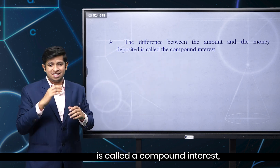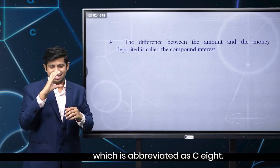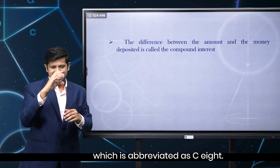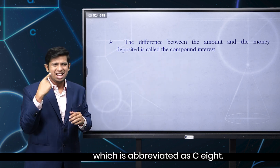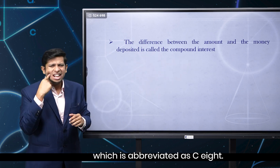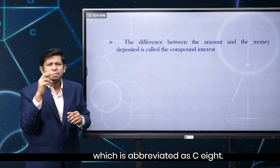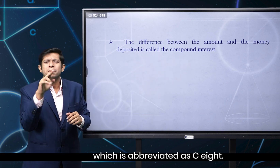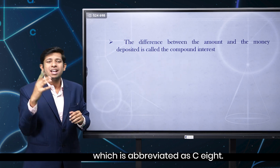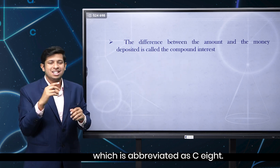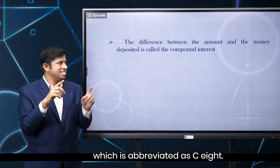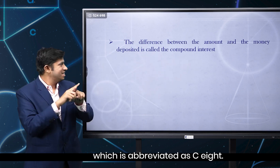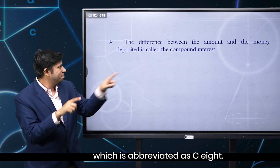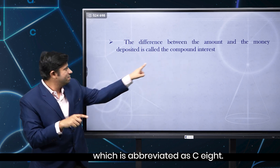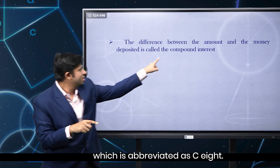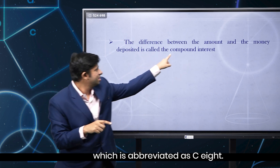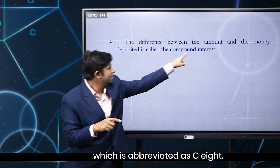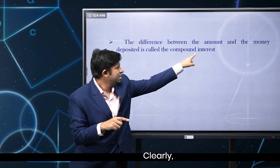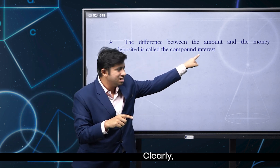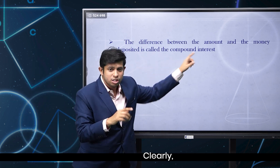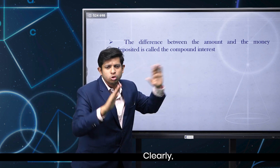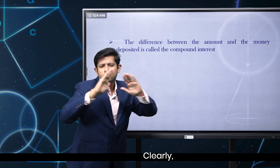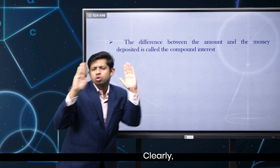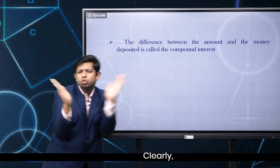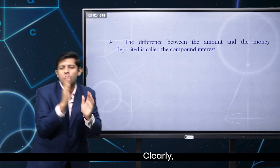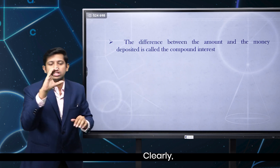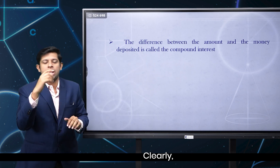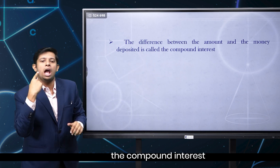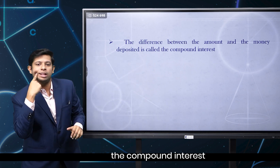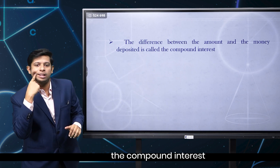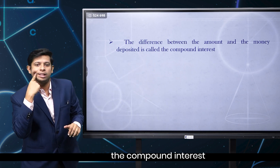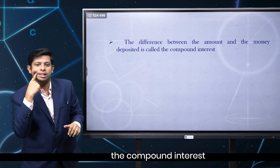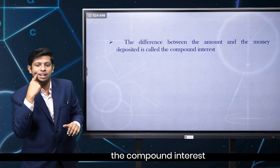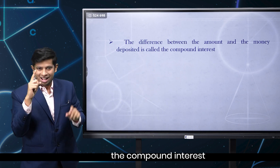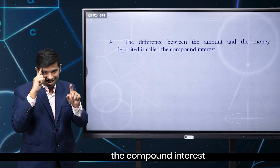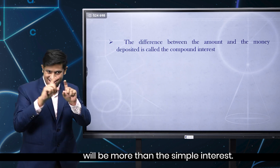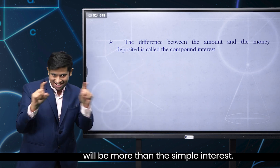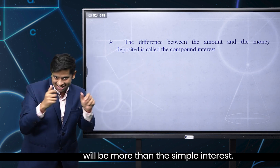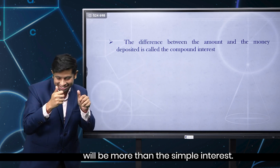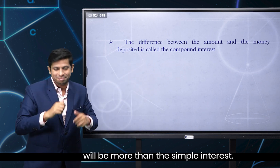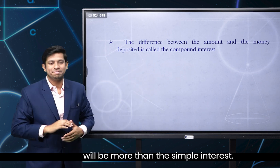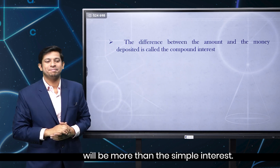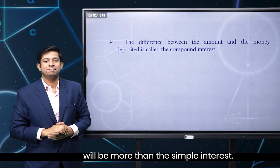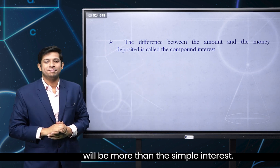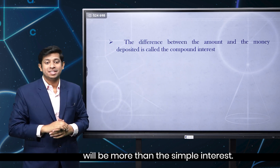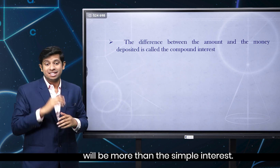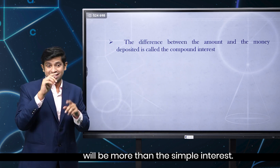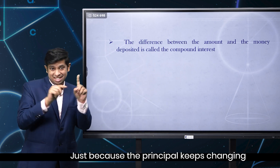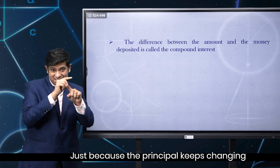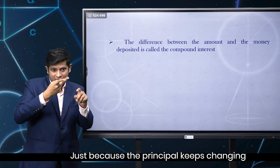Which is abbreviated as CI clearly. The compound interest will be more than the simple interest just because